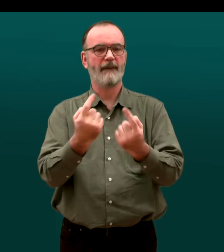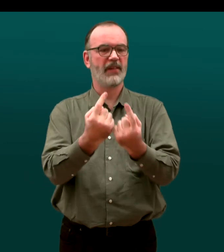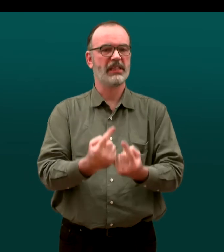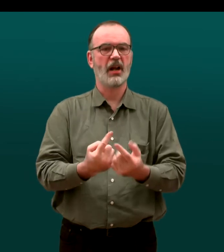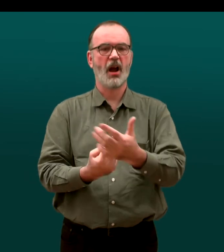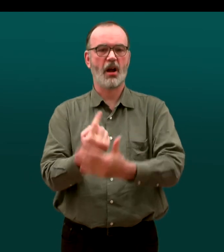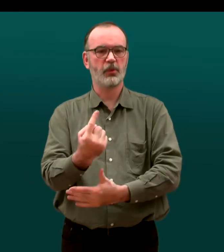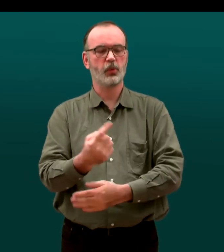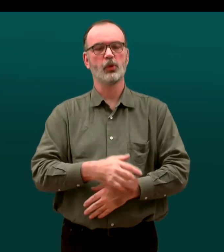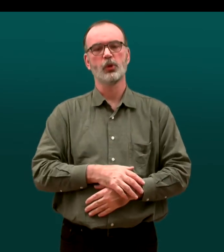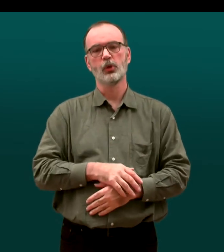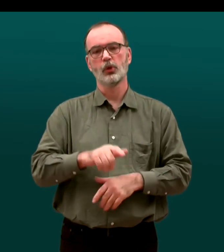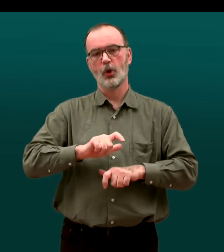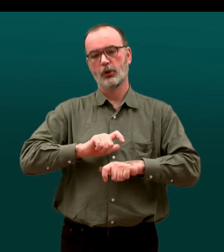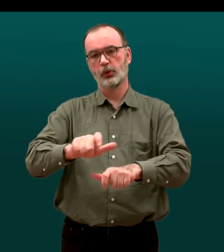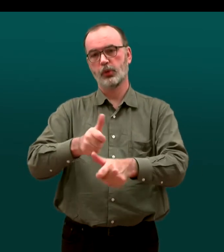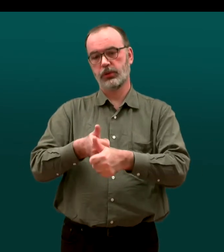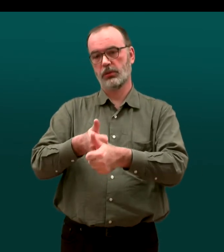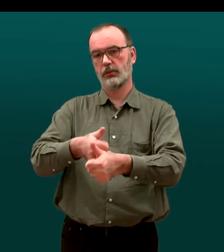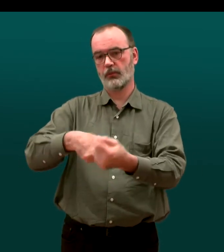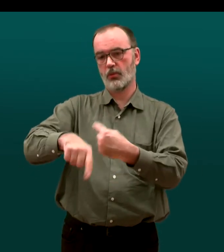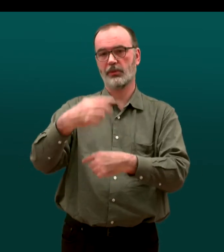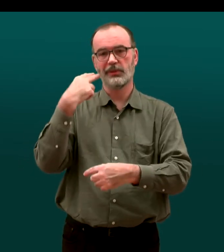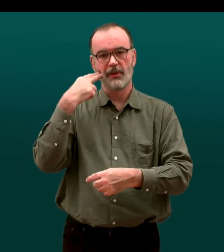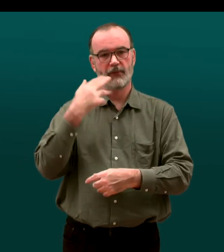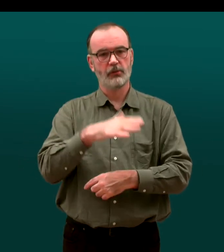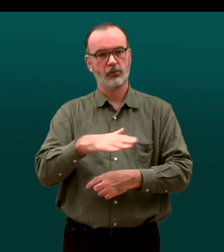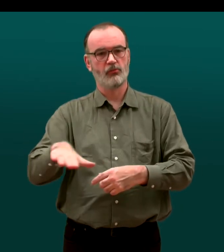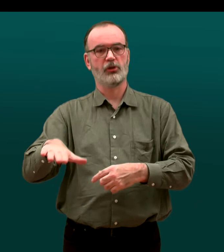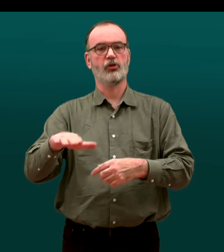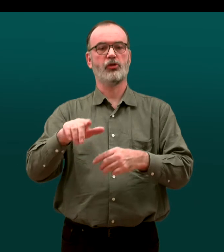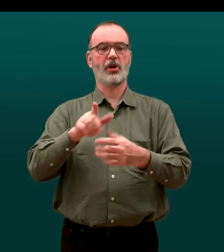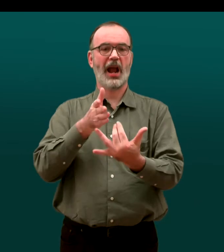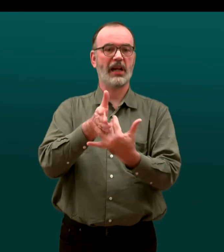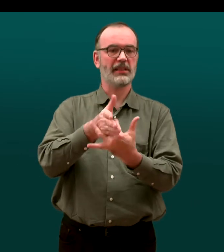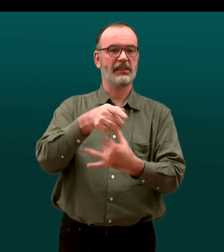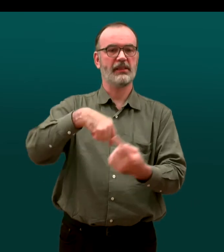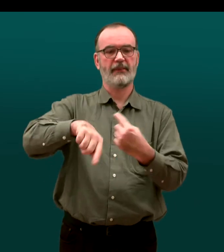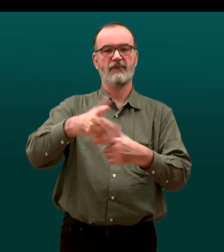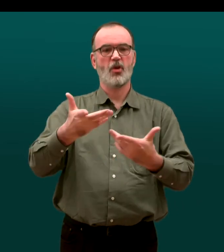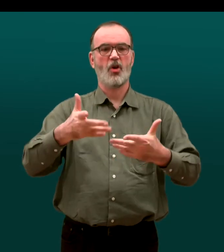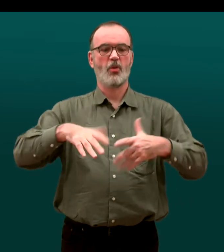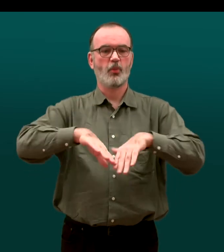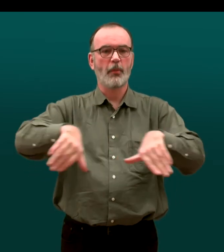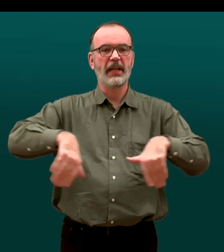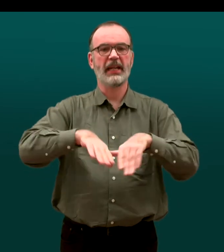sport facilities and opportunities. Continue to support deaf children to attend swimming lessons